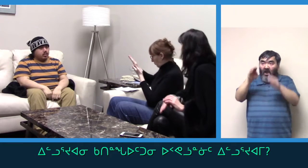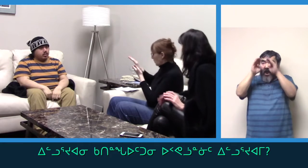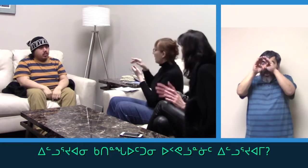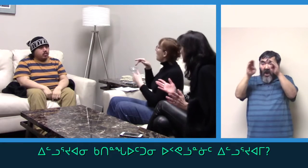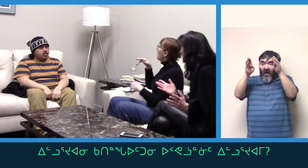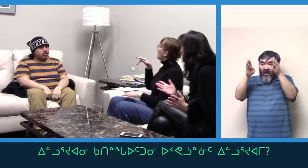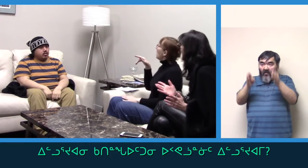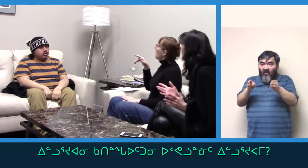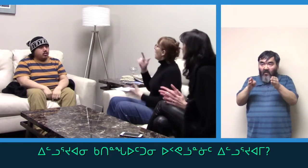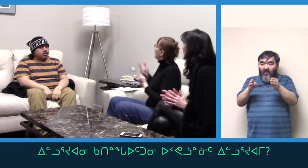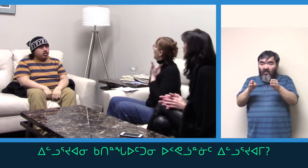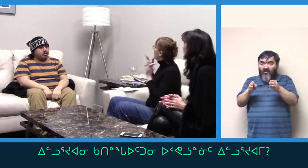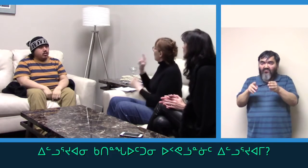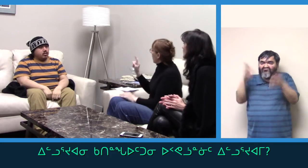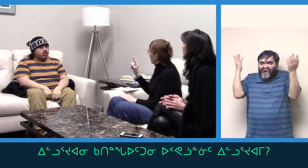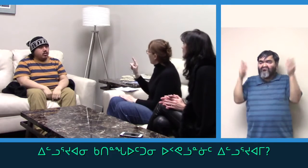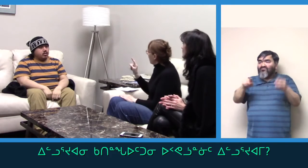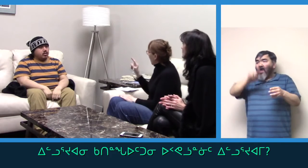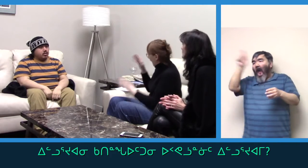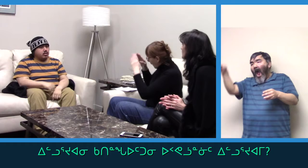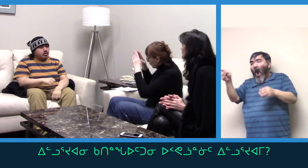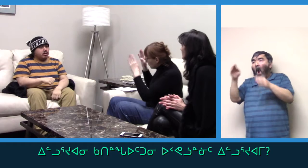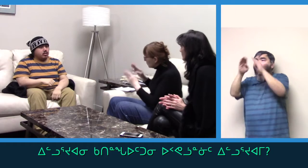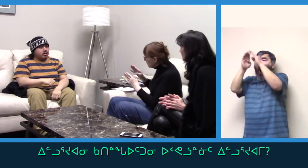Did you have an apartment or?